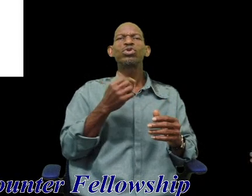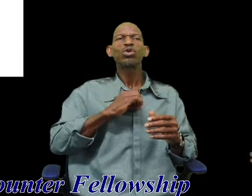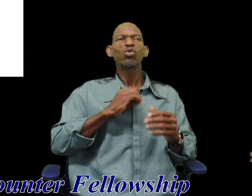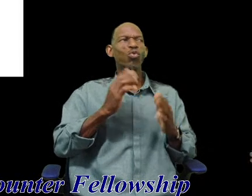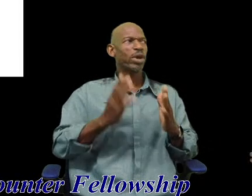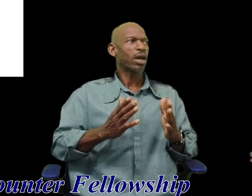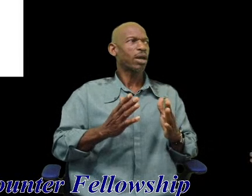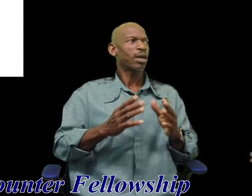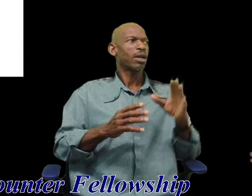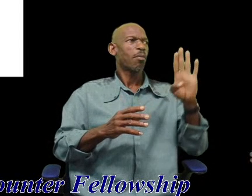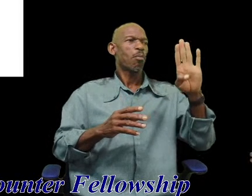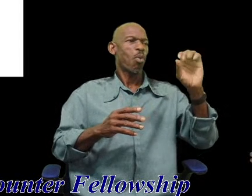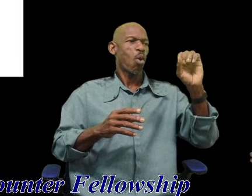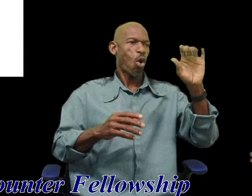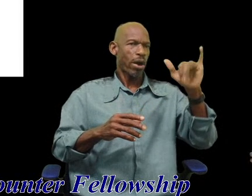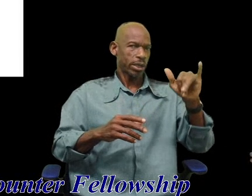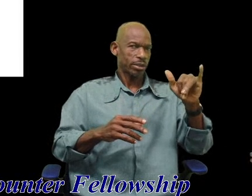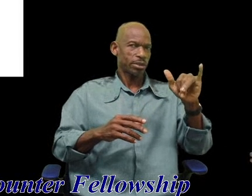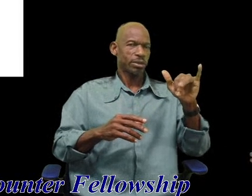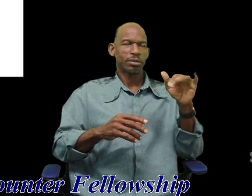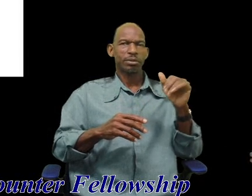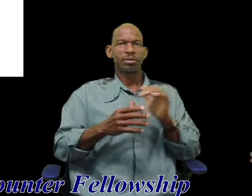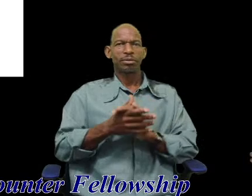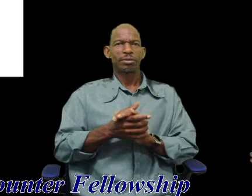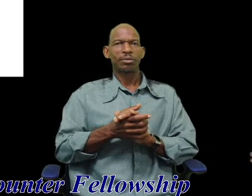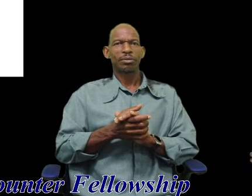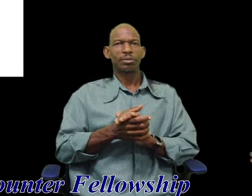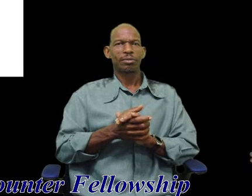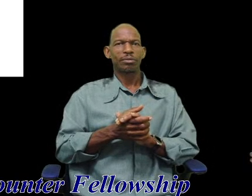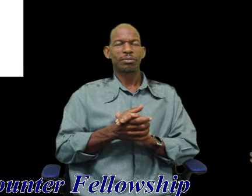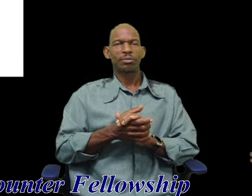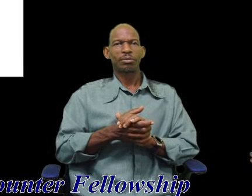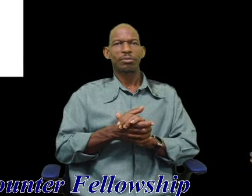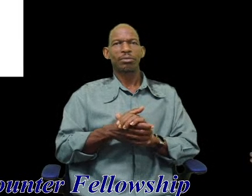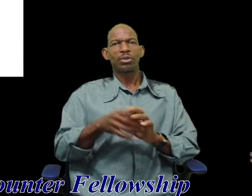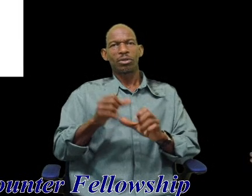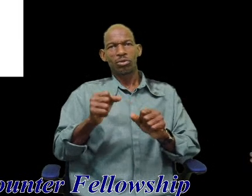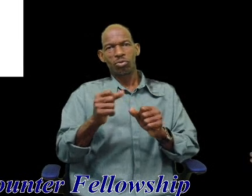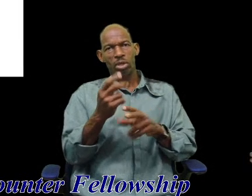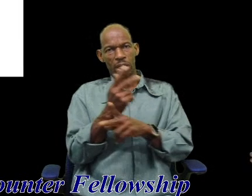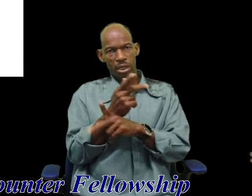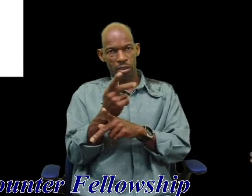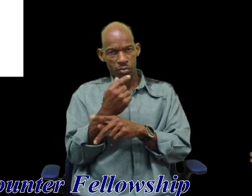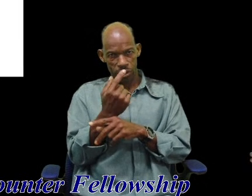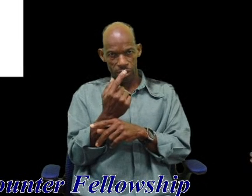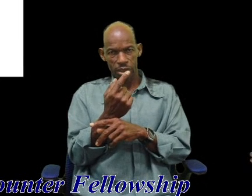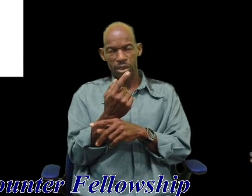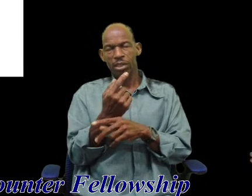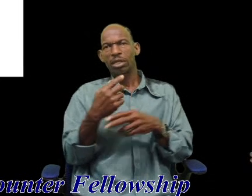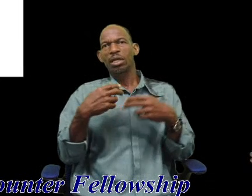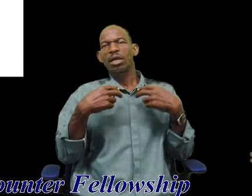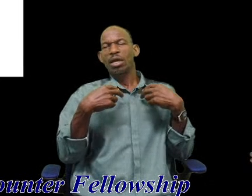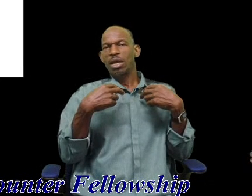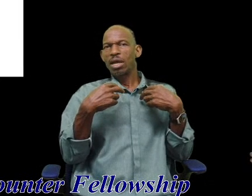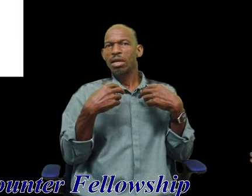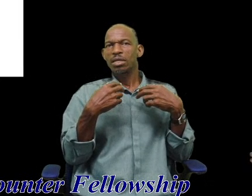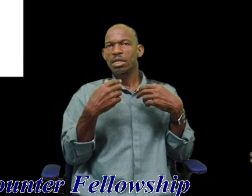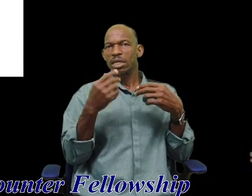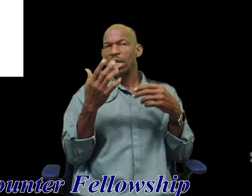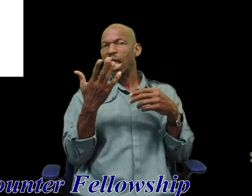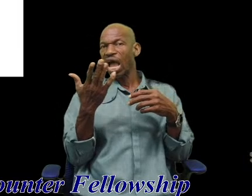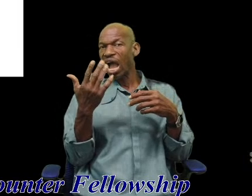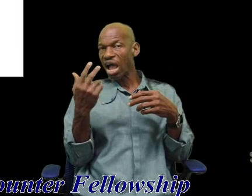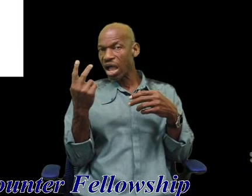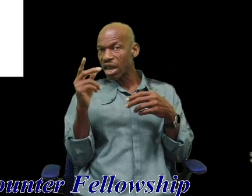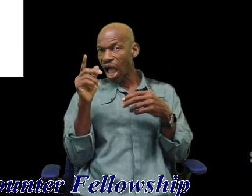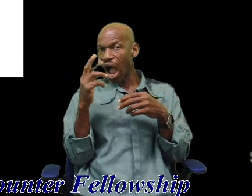So the short ways of writing this long sentence, as Kenton said a little while ago in the class, the long way is saying